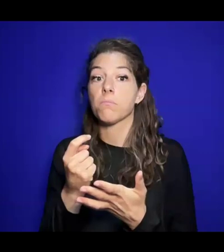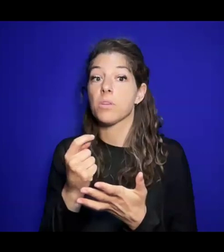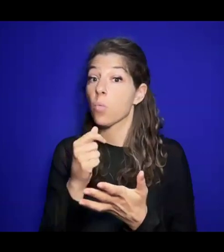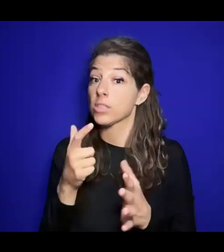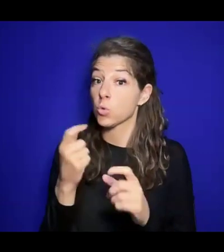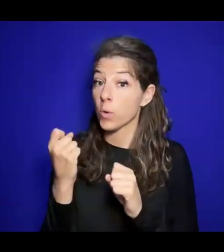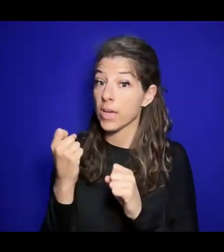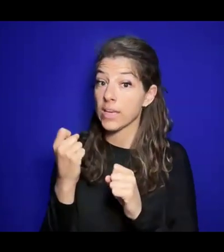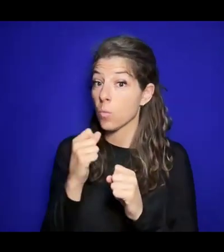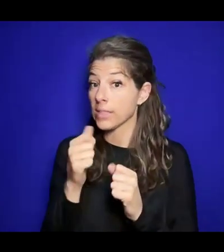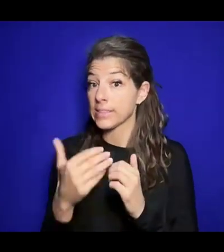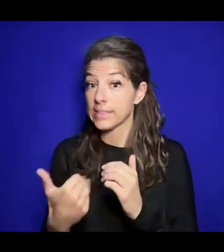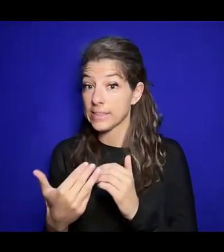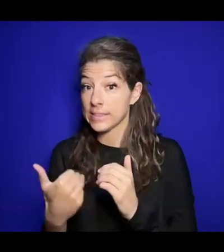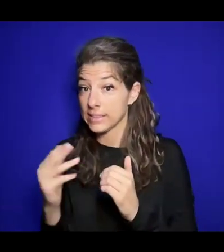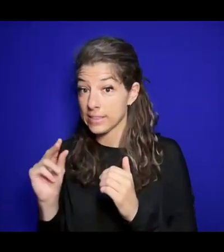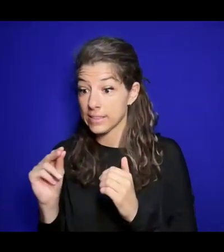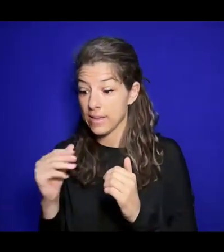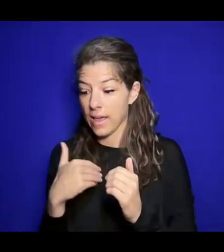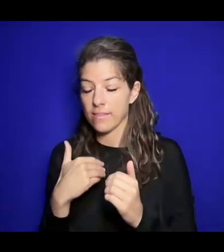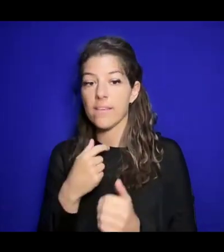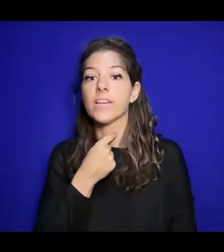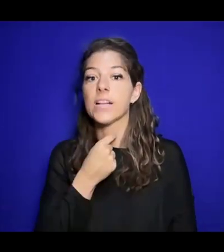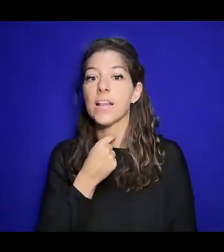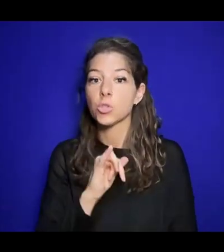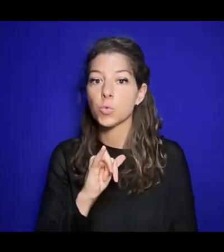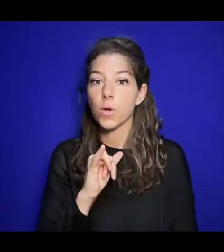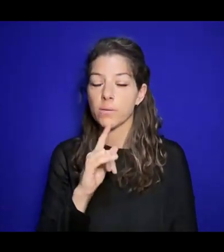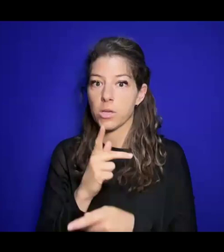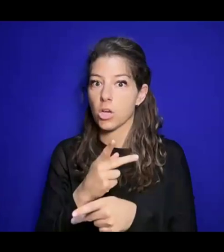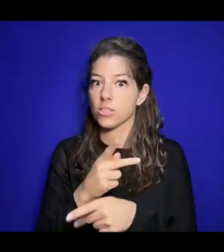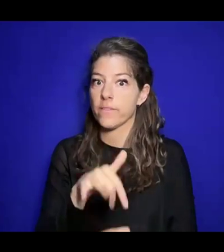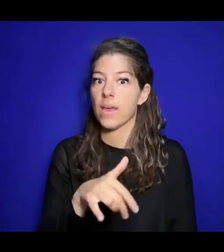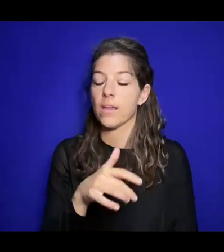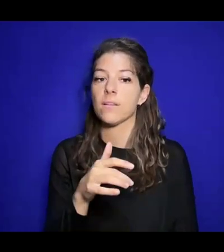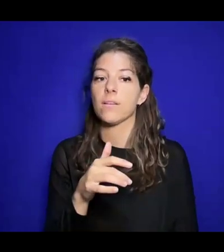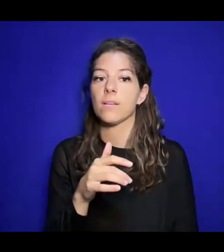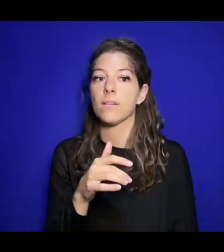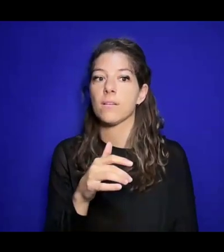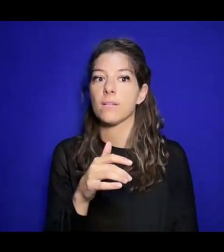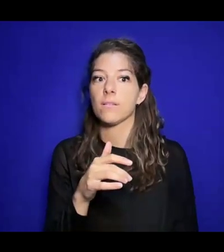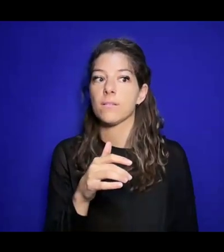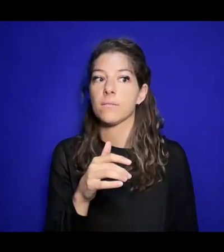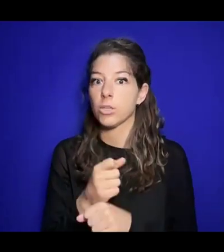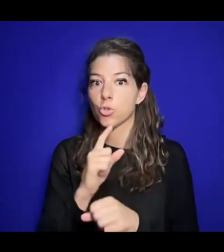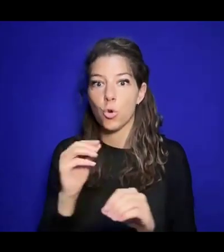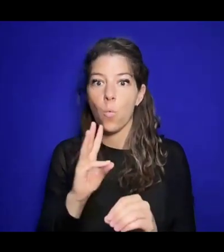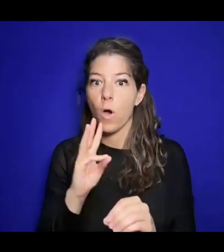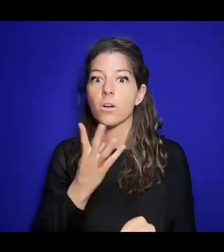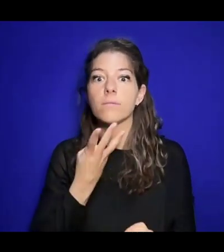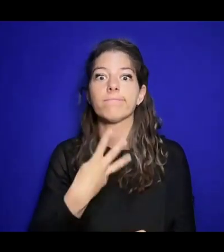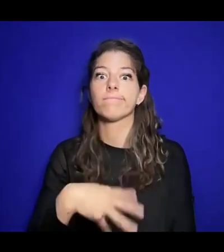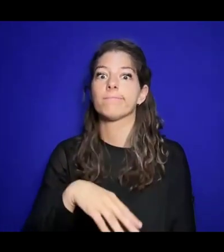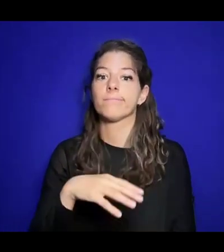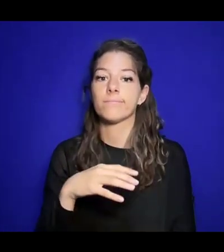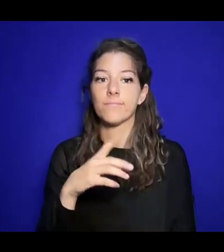quick. It wasn't easy. And, he had the ventilator, so we had to be very cautious about being sure no water got in that. It was,